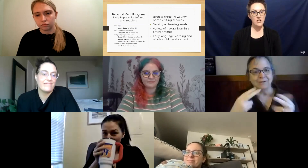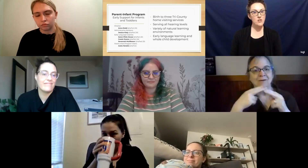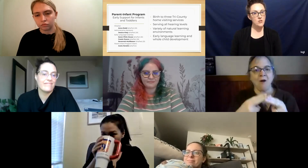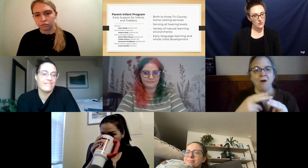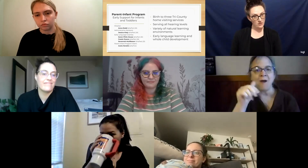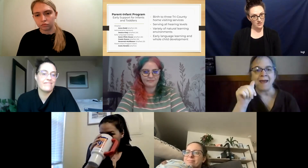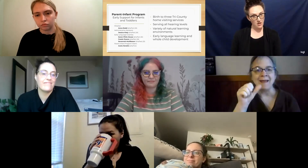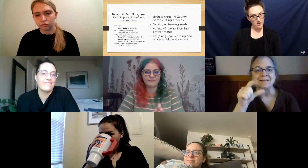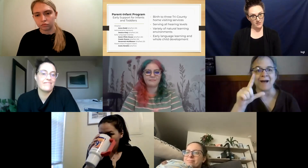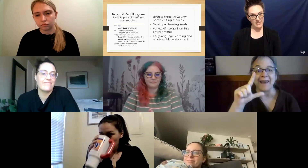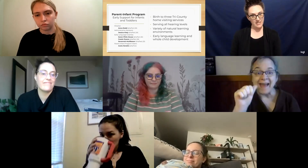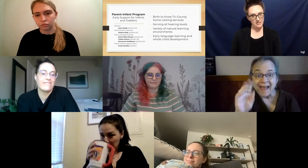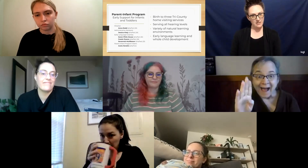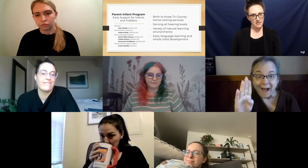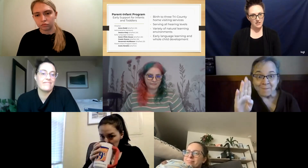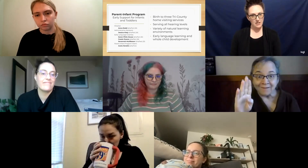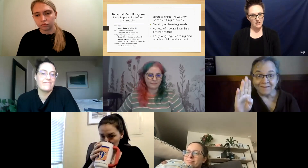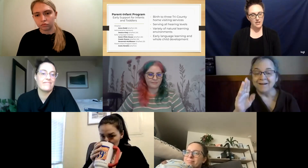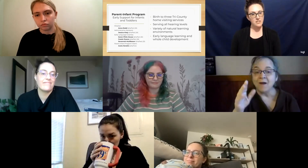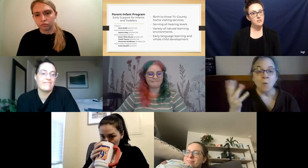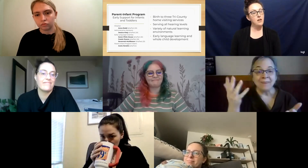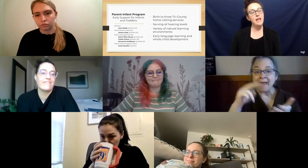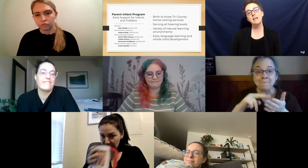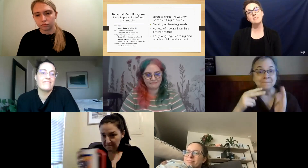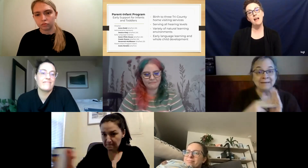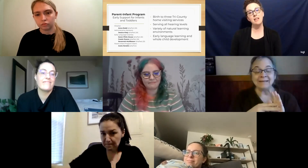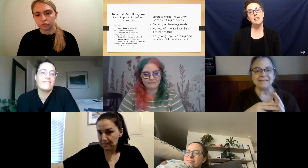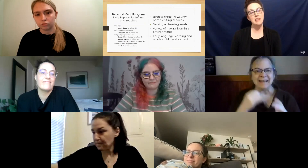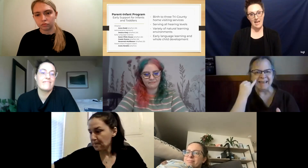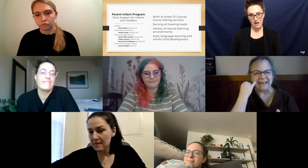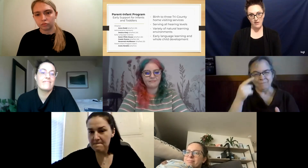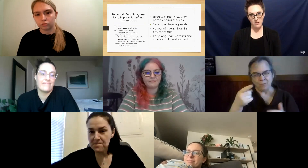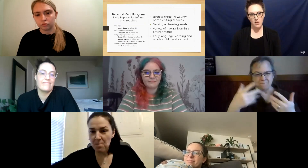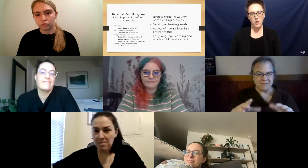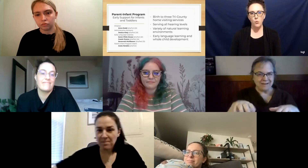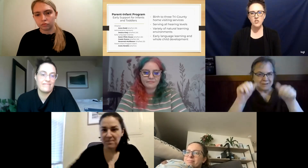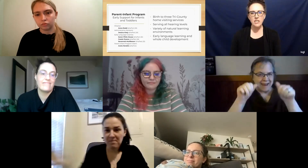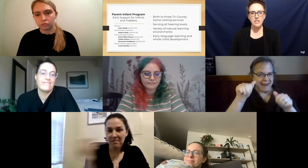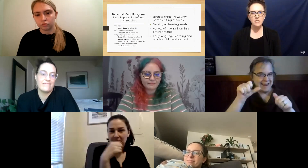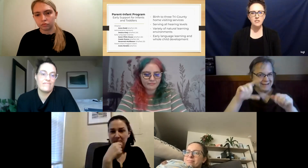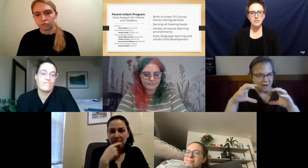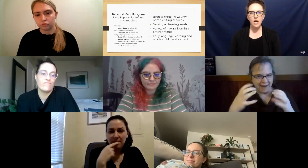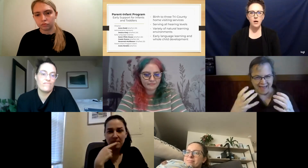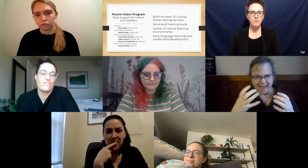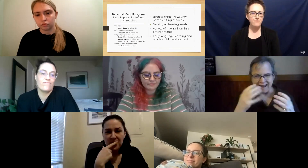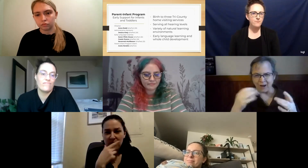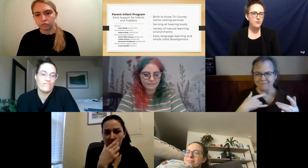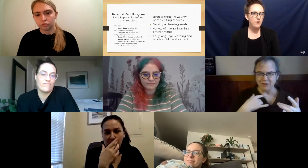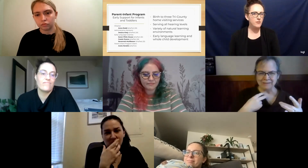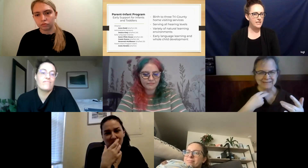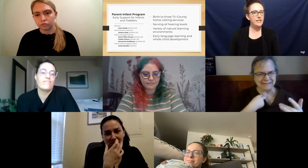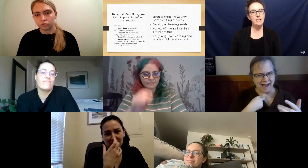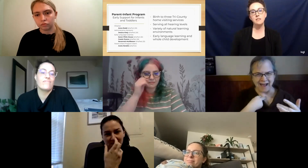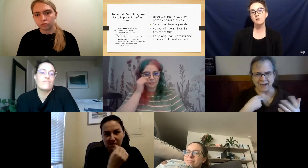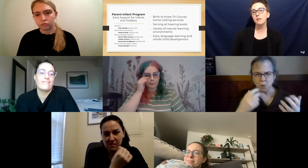And a new service offering is ASL Lab, which is, if you've